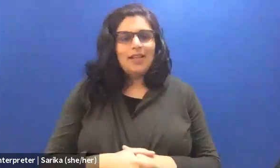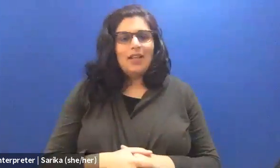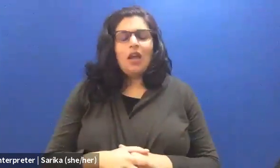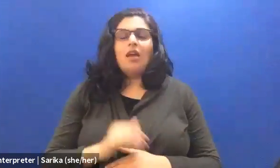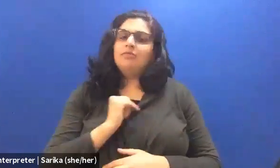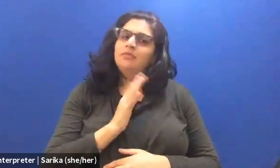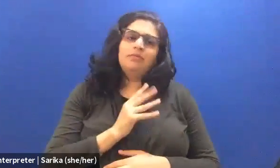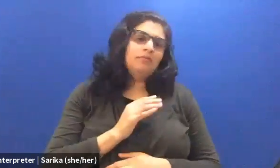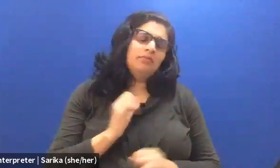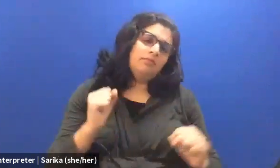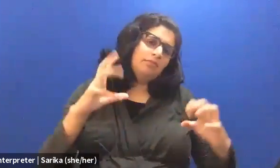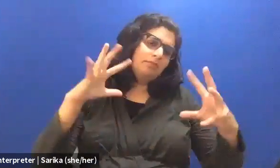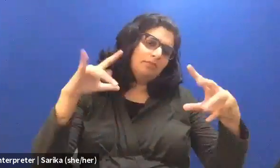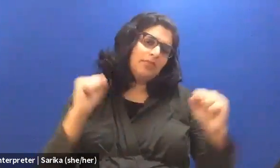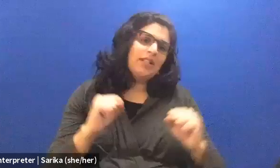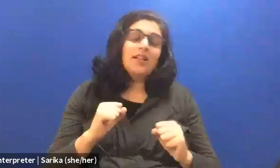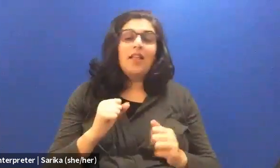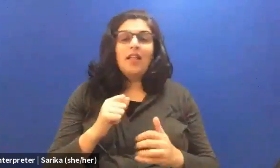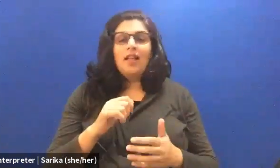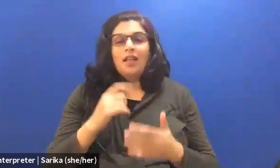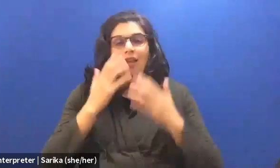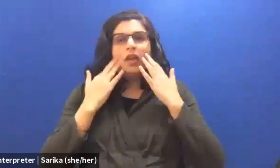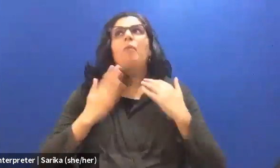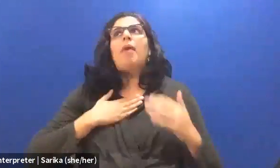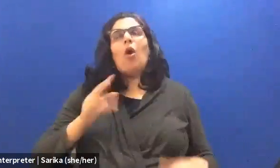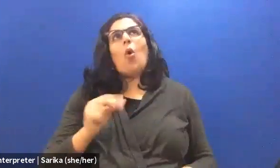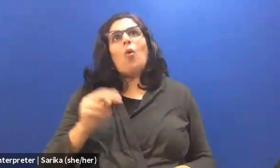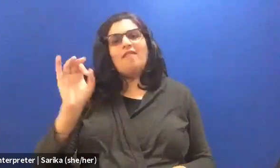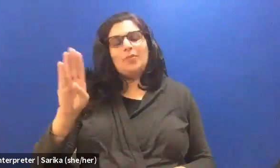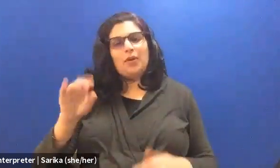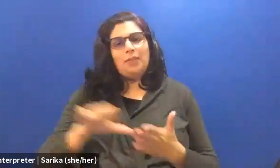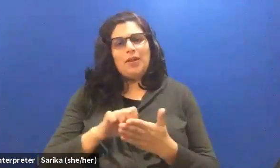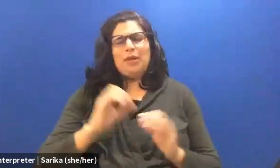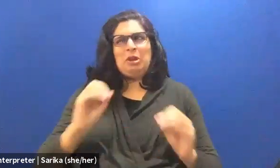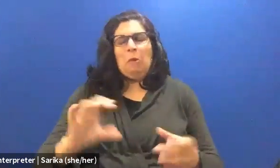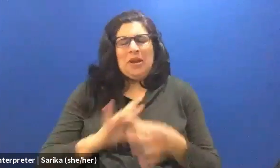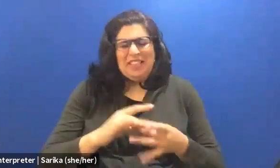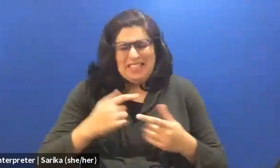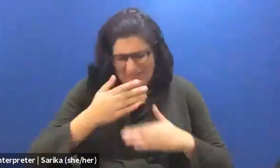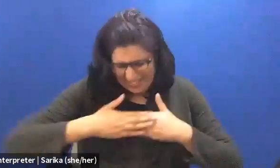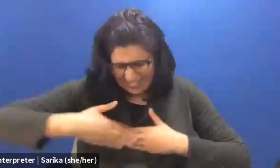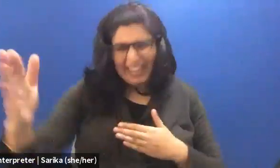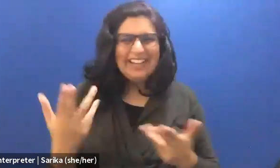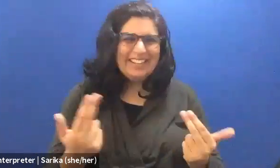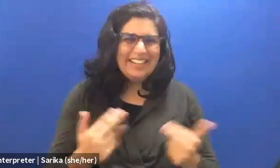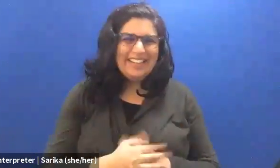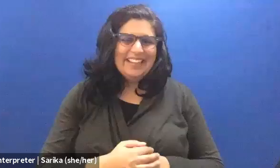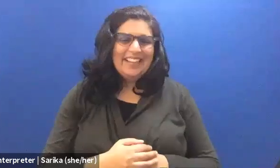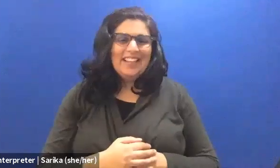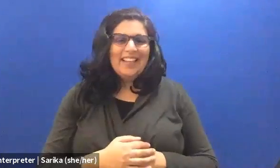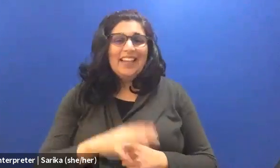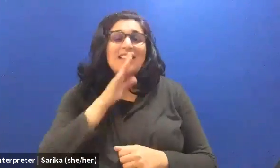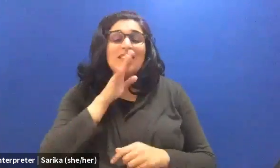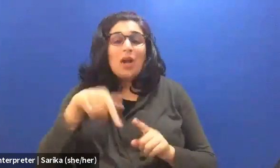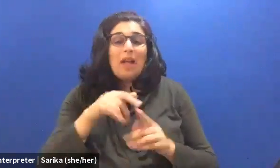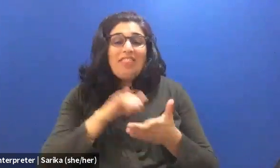cool, because that's one of the things I've been doing just with my own Facebook page, but nobody relates to me anymore. And I talk about